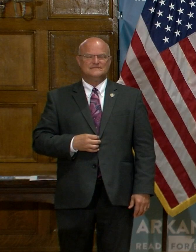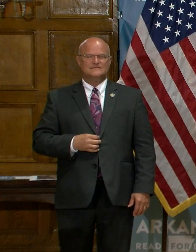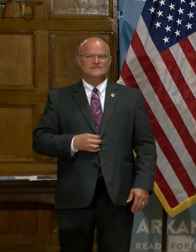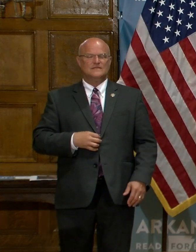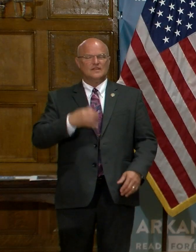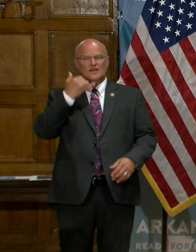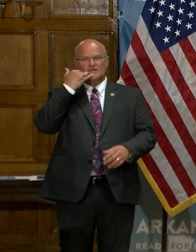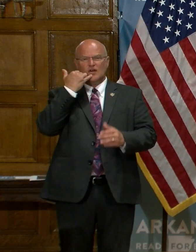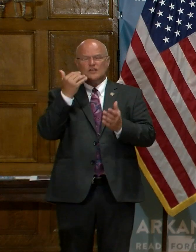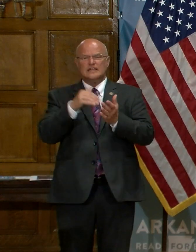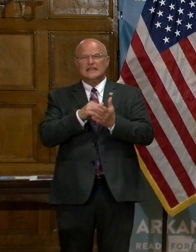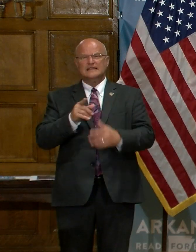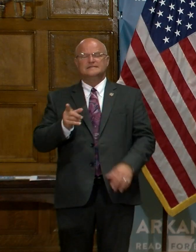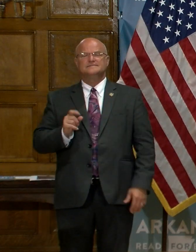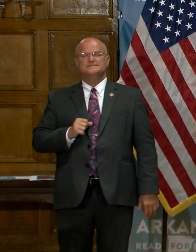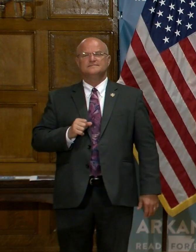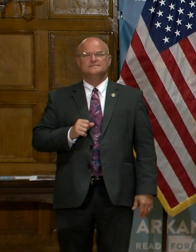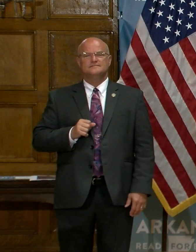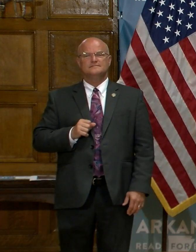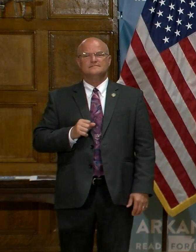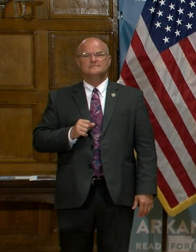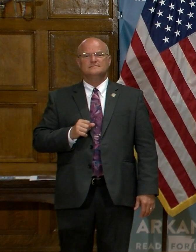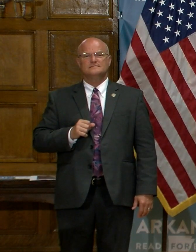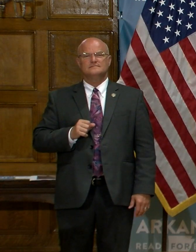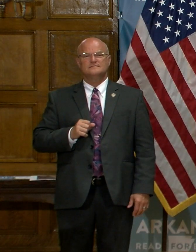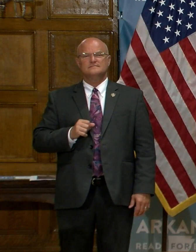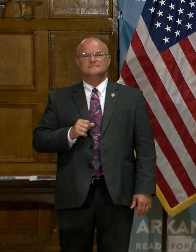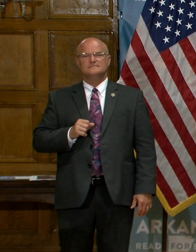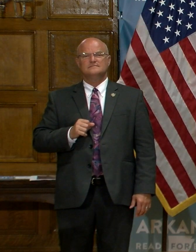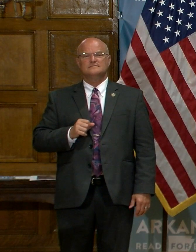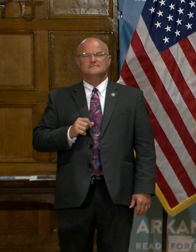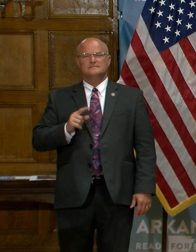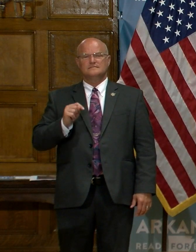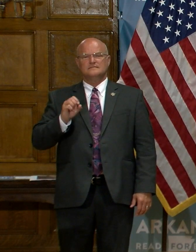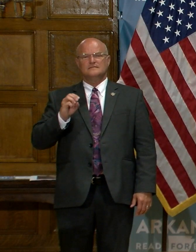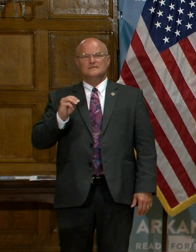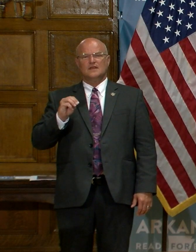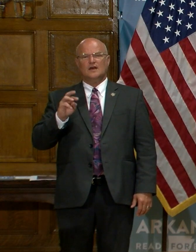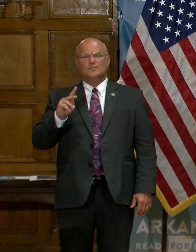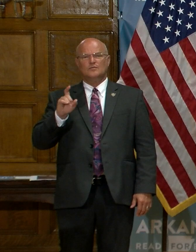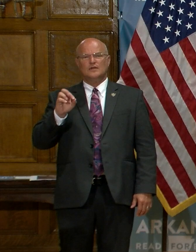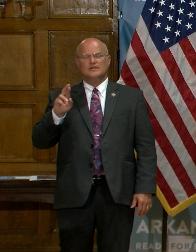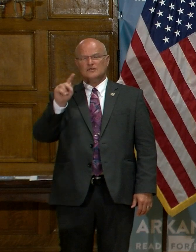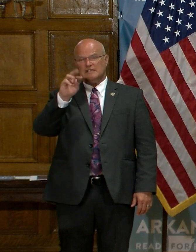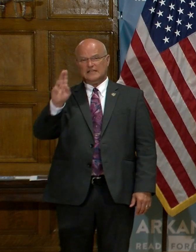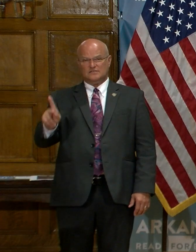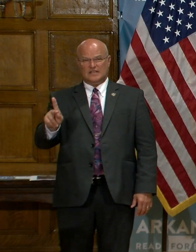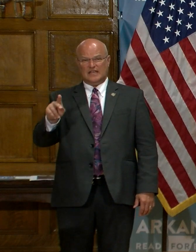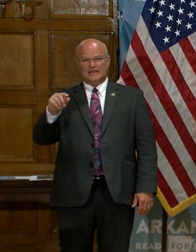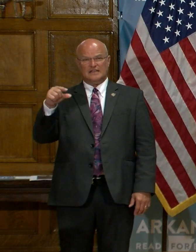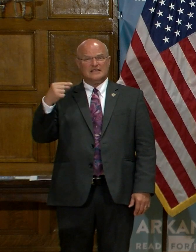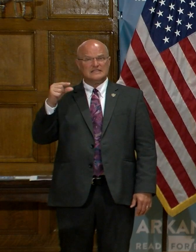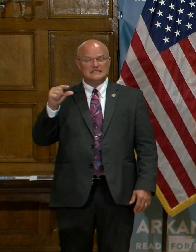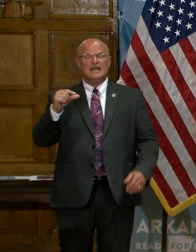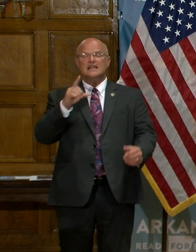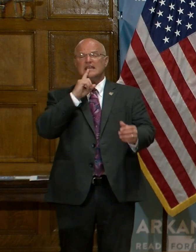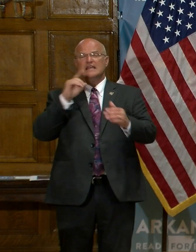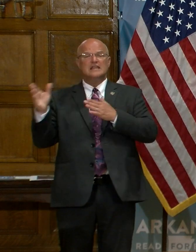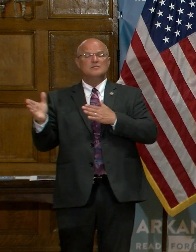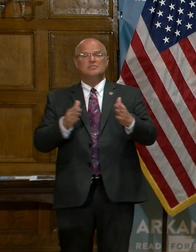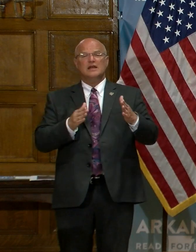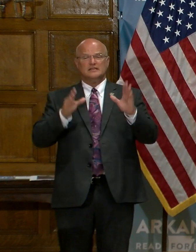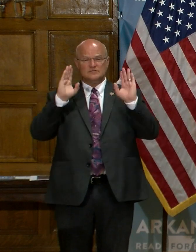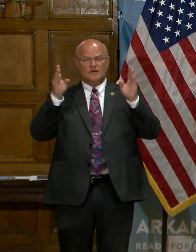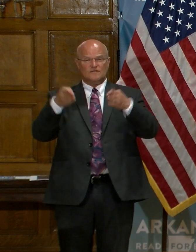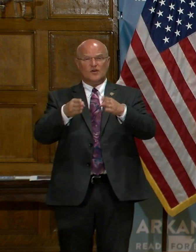Let's go remotely again. Hi, Carl Richter, Texarkana Gazette. Are there any plans